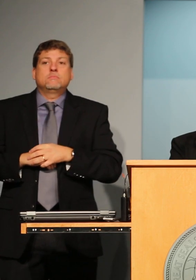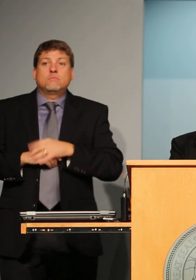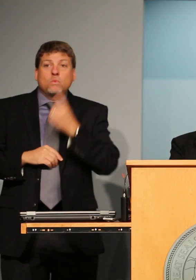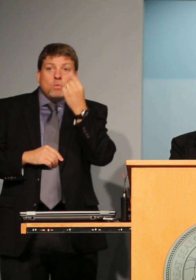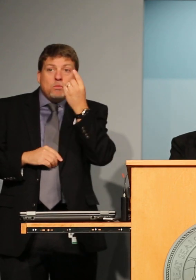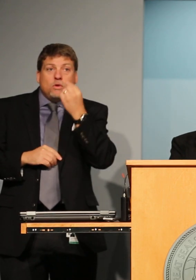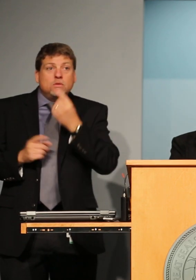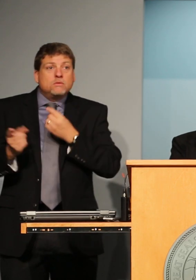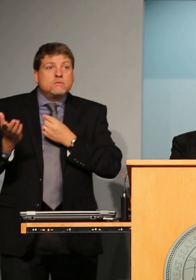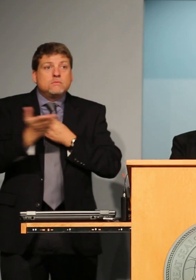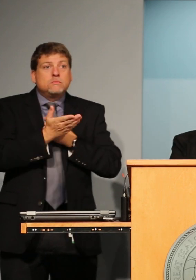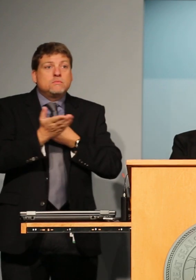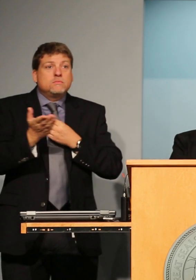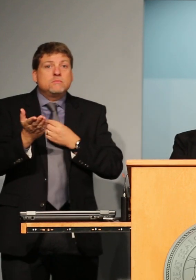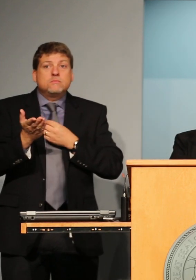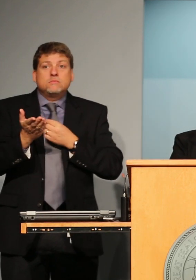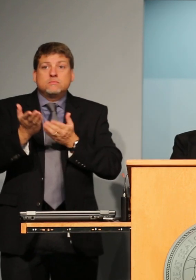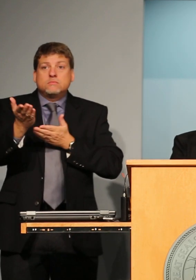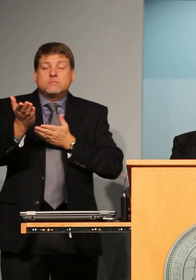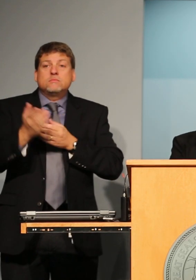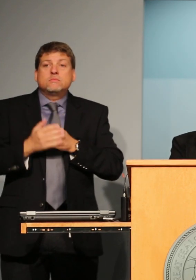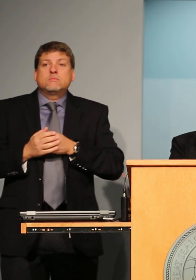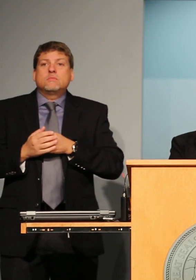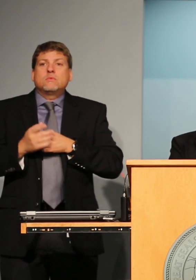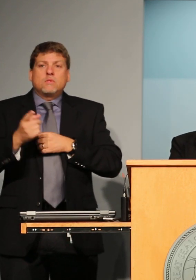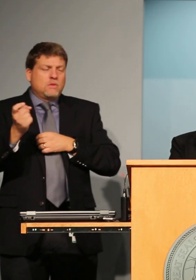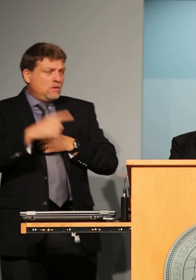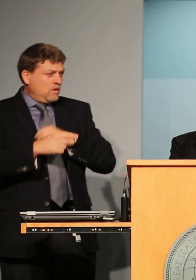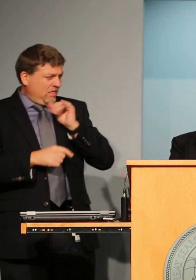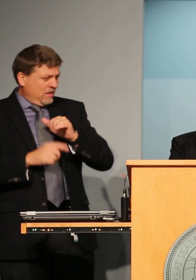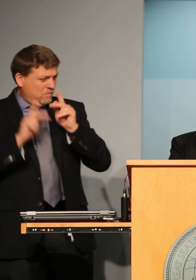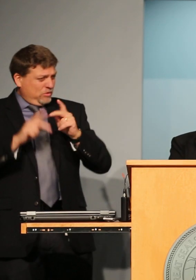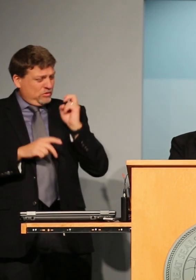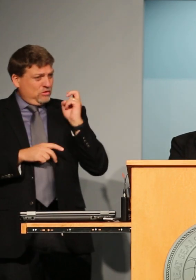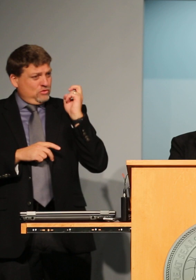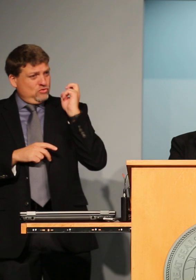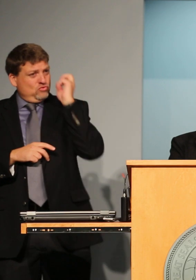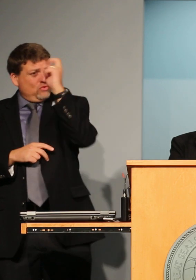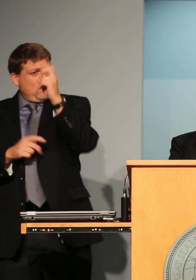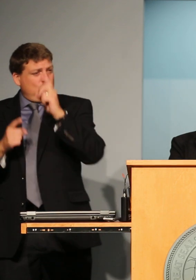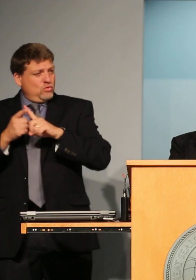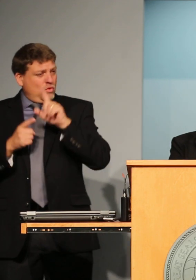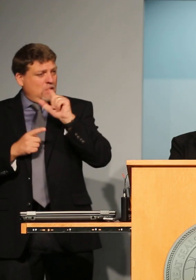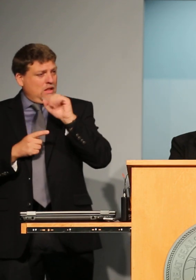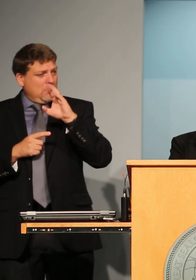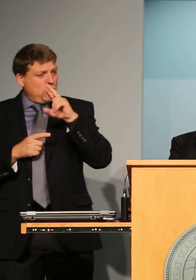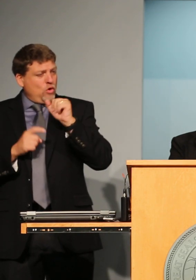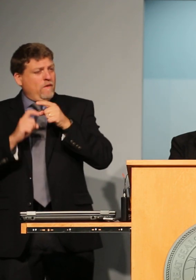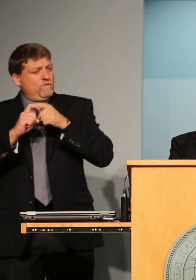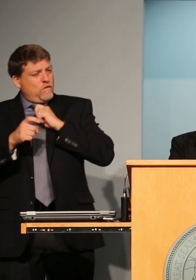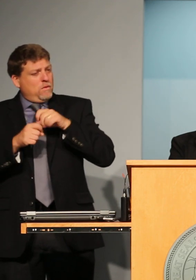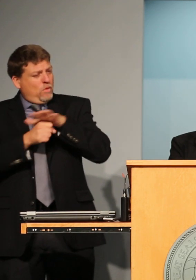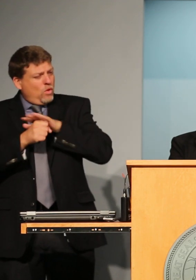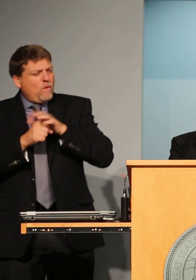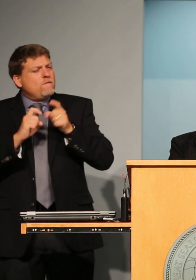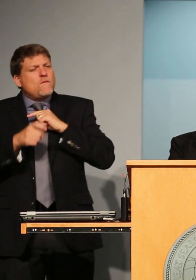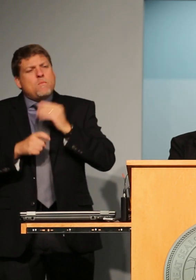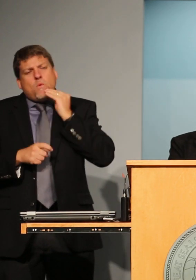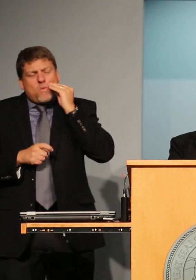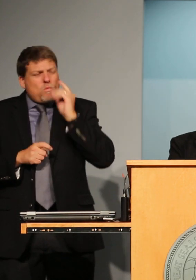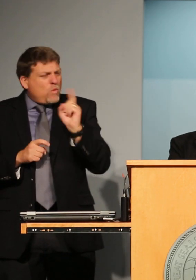Okay, question. Well, go ahead. Did this person travel to Liberia, or are they from here specifically? They were